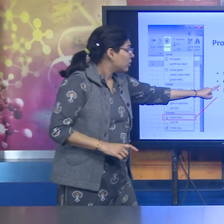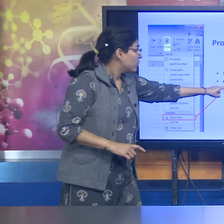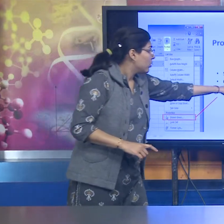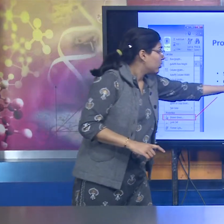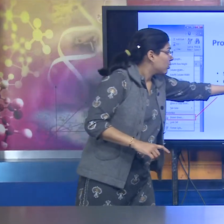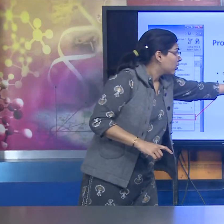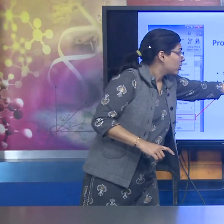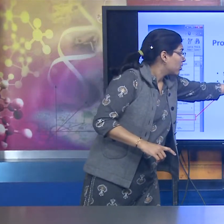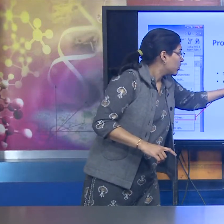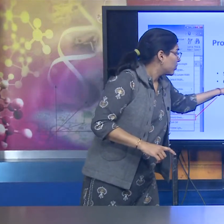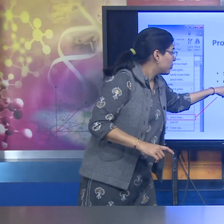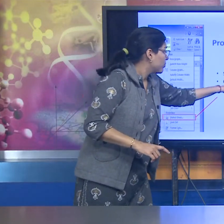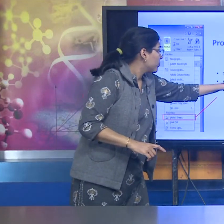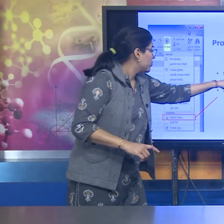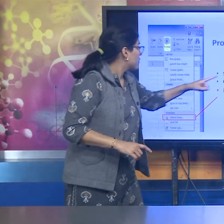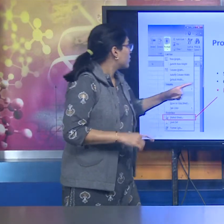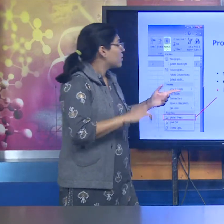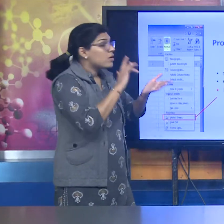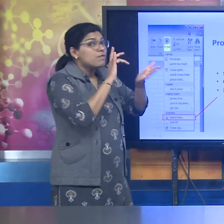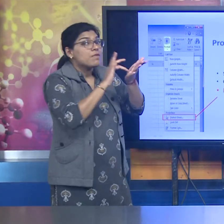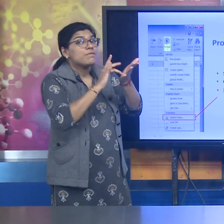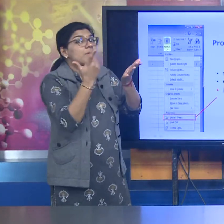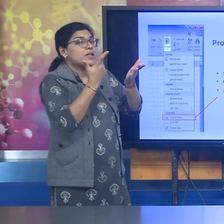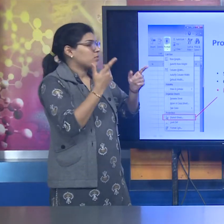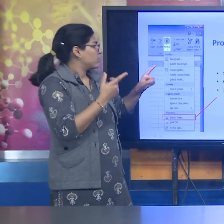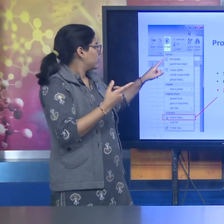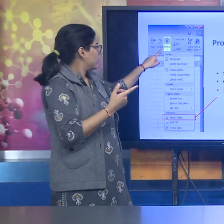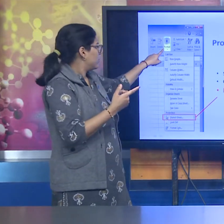Click on the format cell group